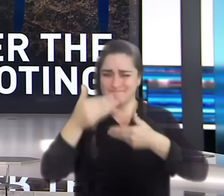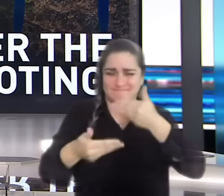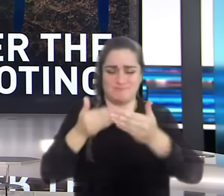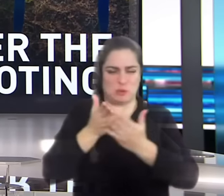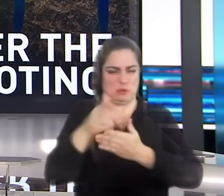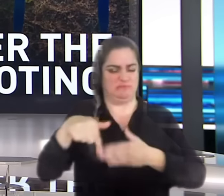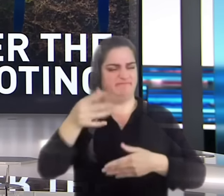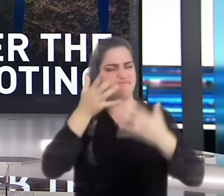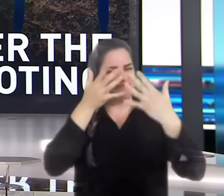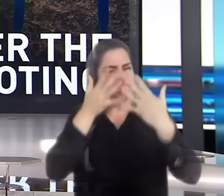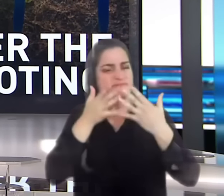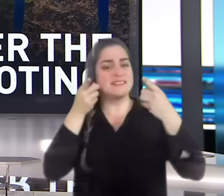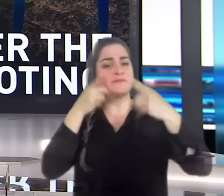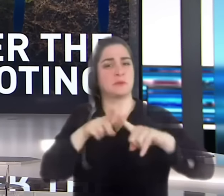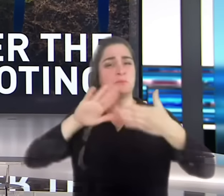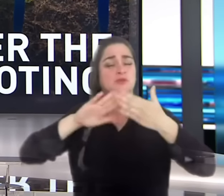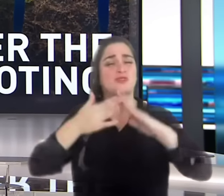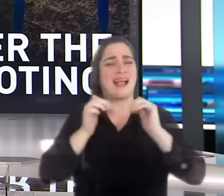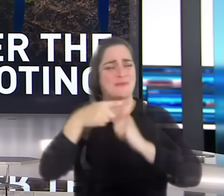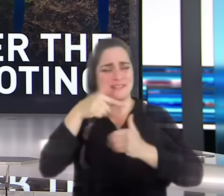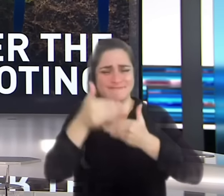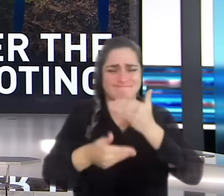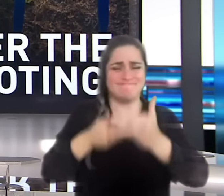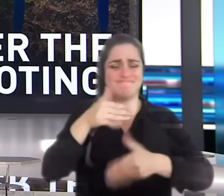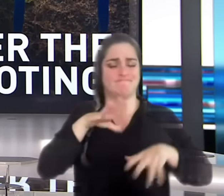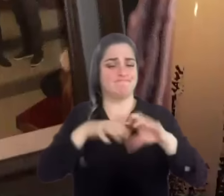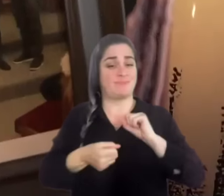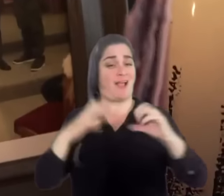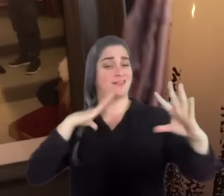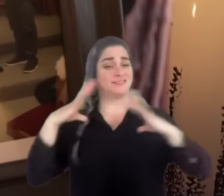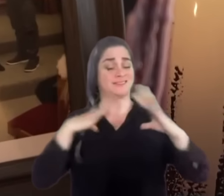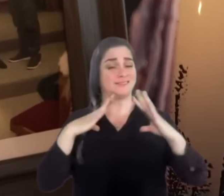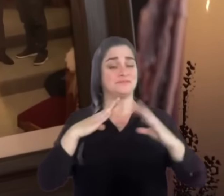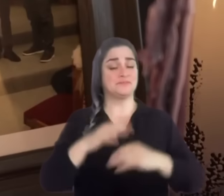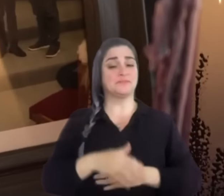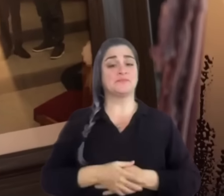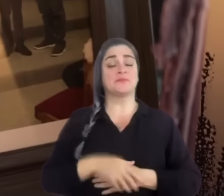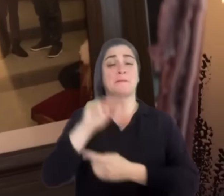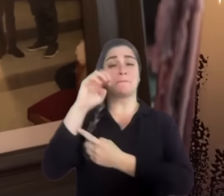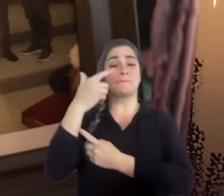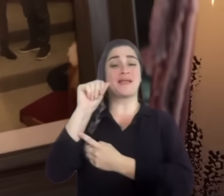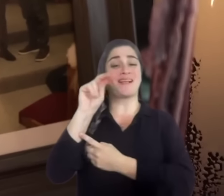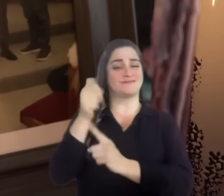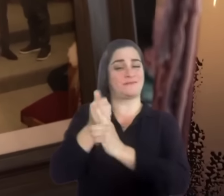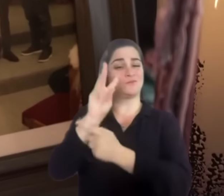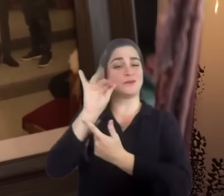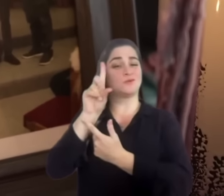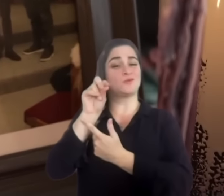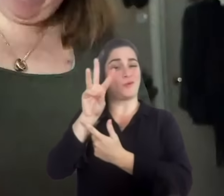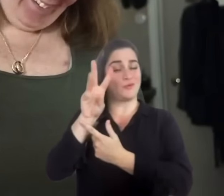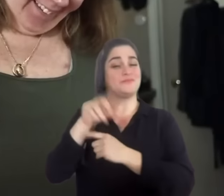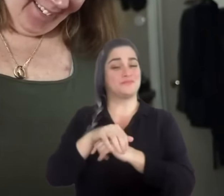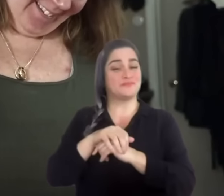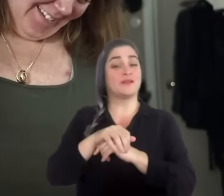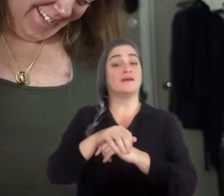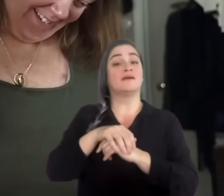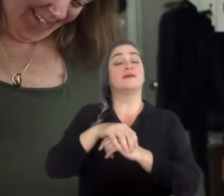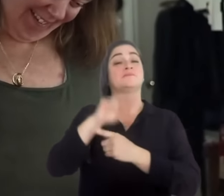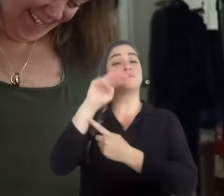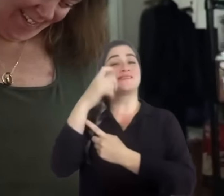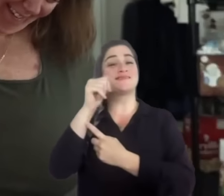tragedy and how the community there is coping with this holiday season. MEGAN Our wedding day, our celebration. CAT Megan and